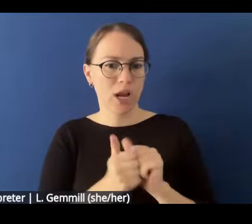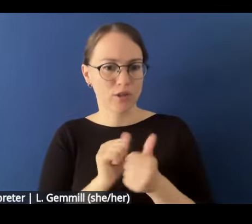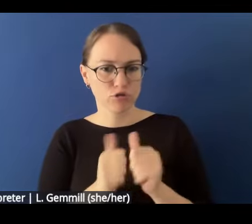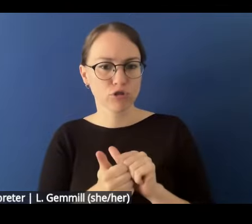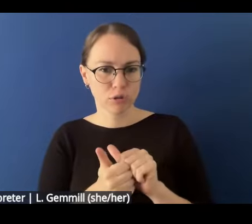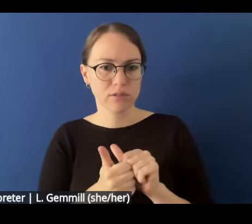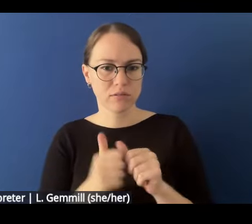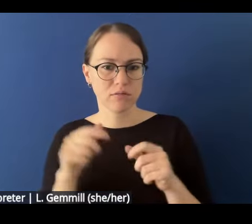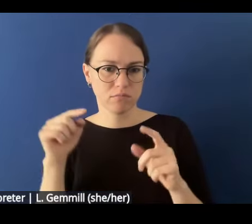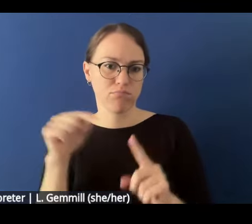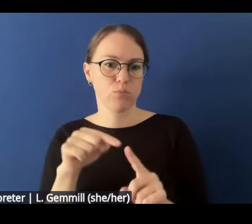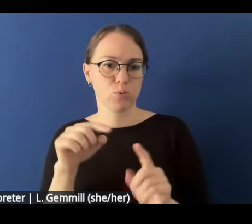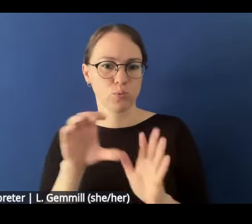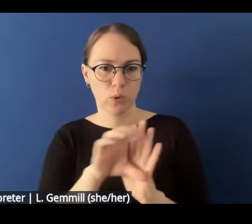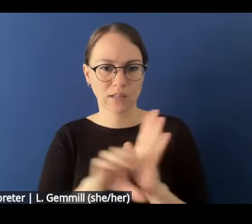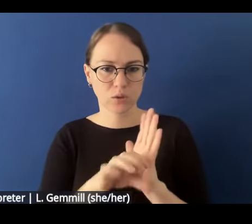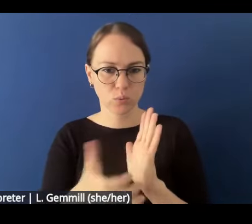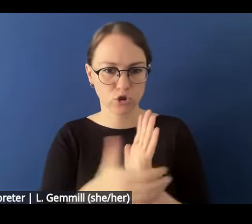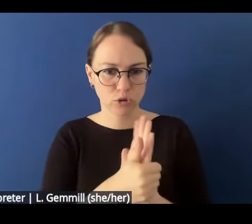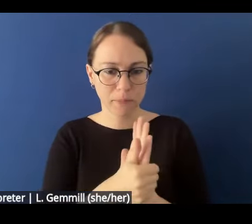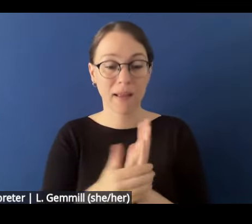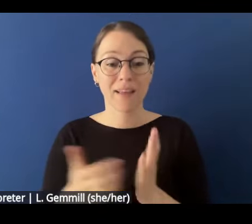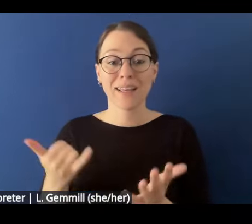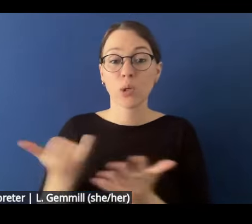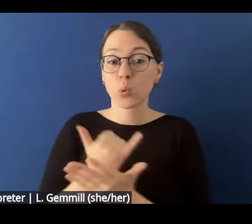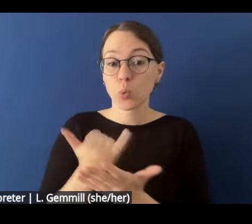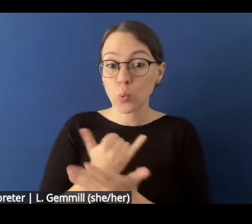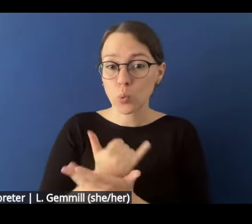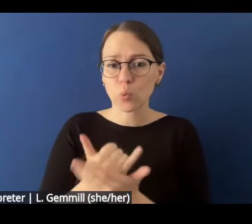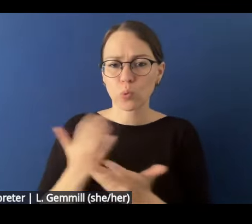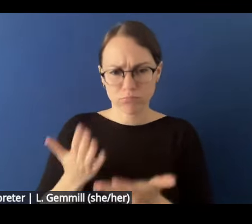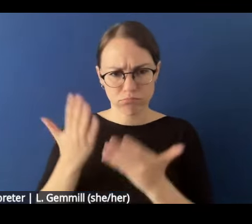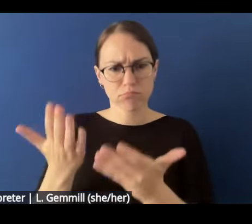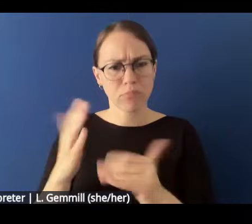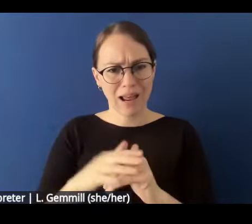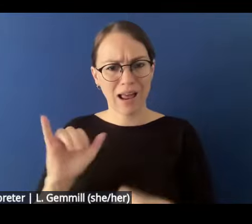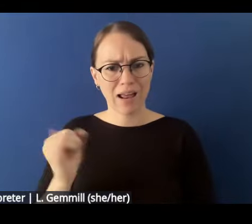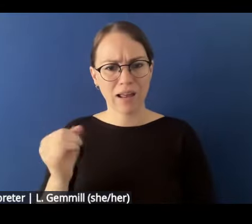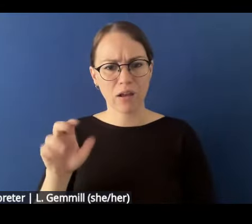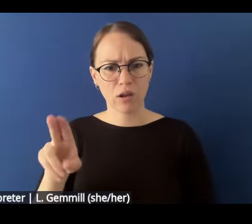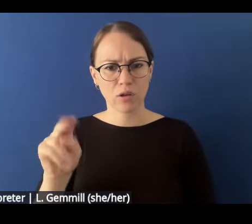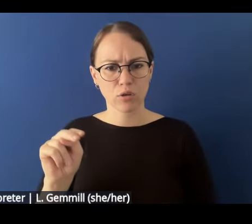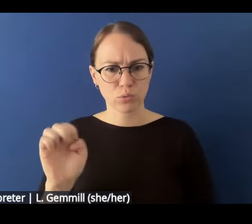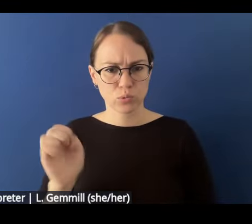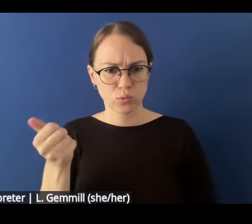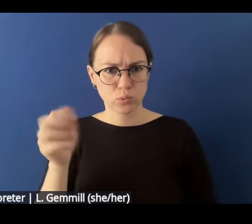new proposed constitutional amendment submitted on June 16th. You included a date